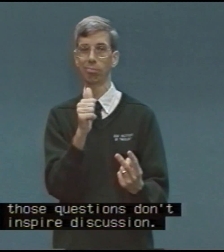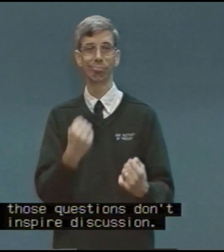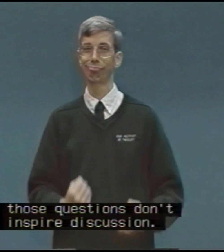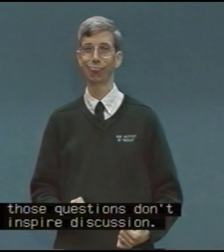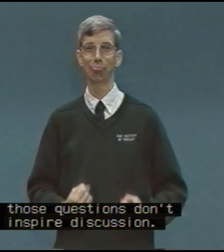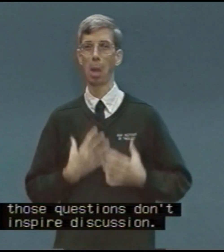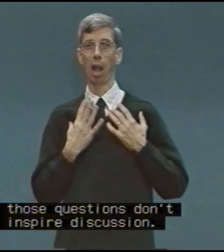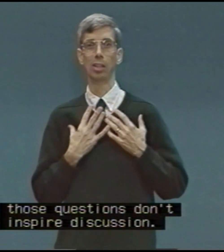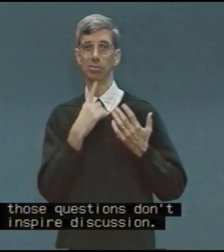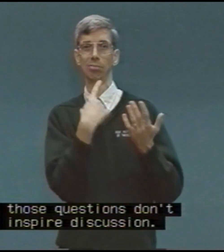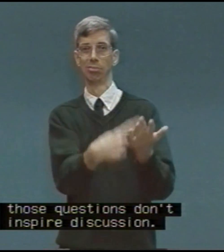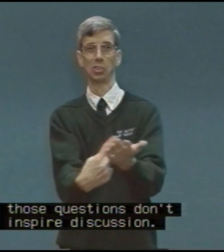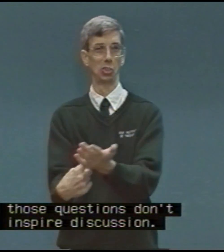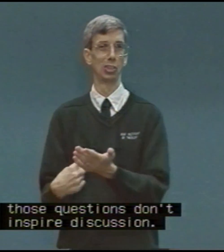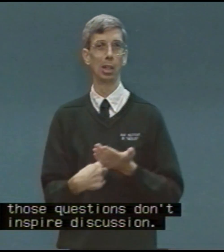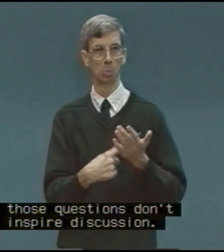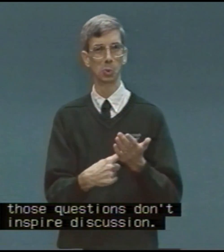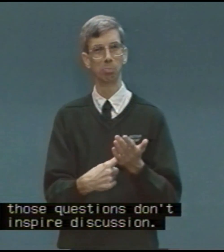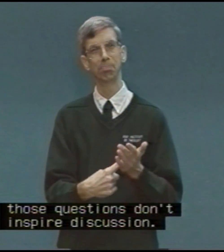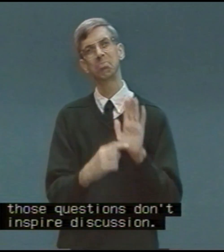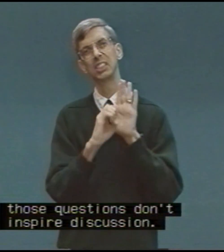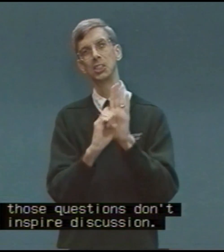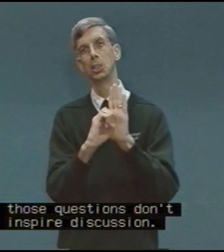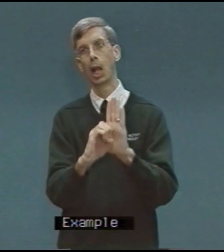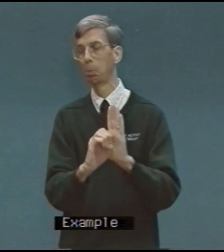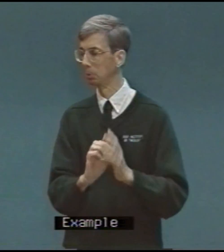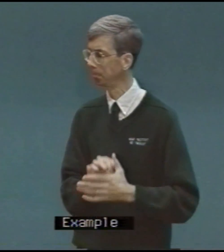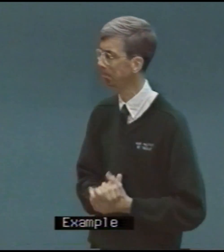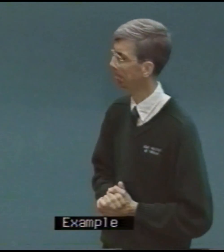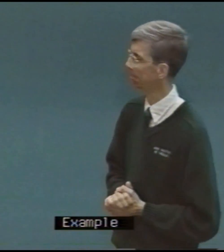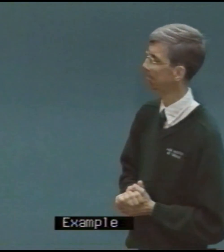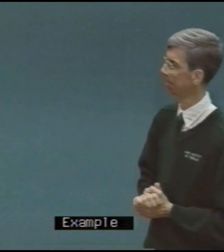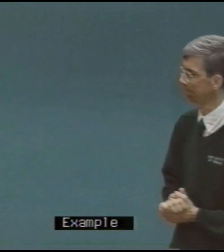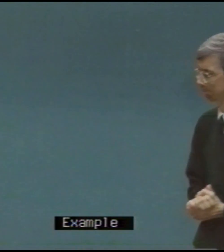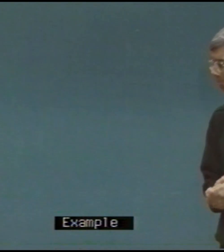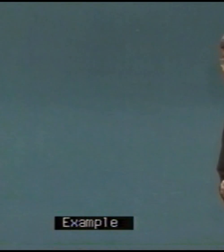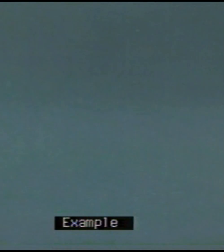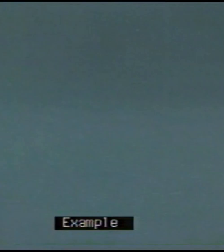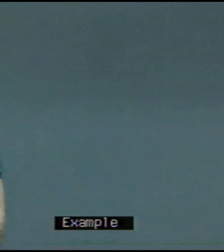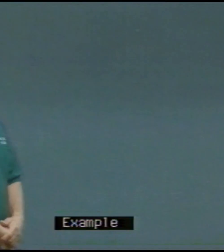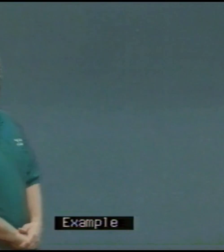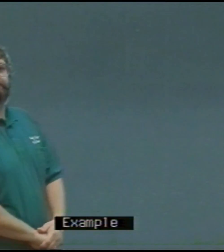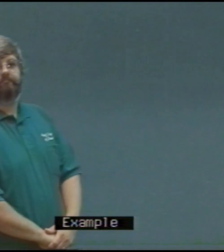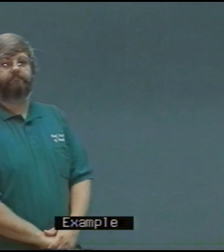those questions don't inspire discussion. Example.